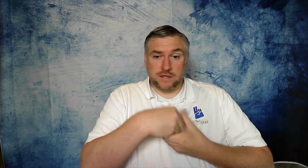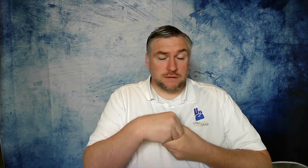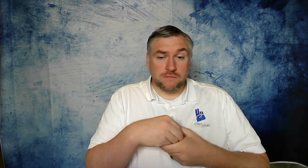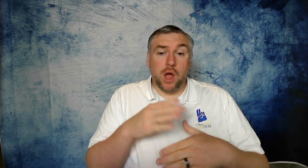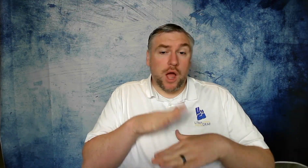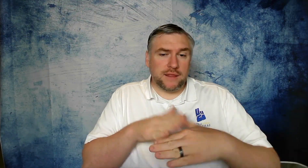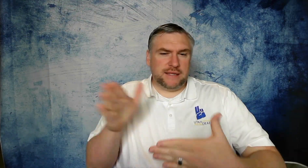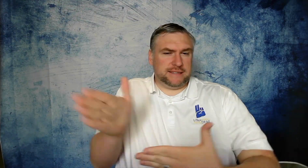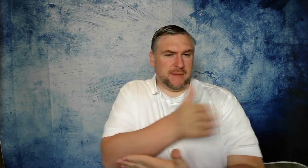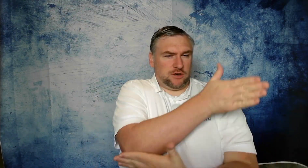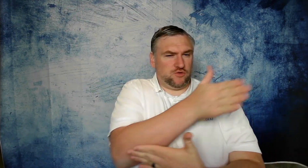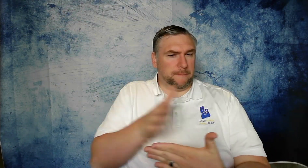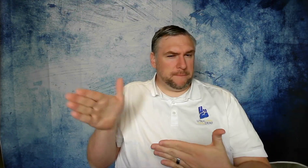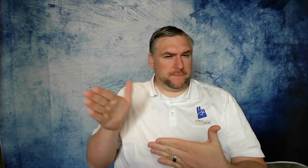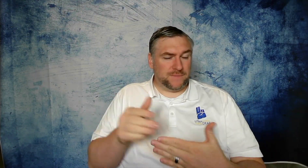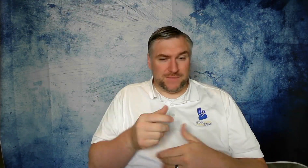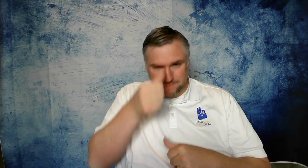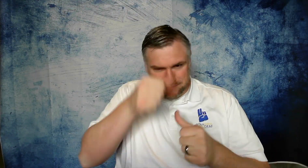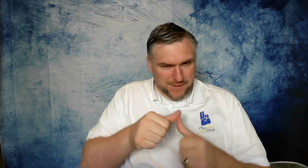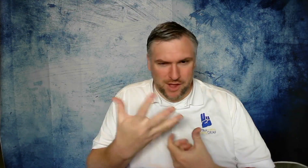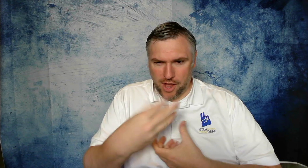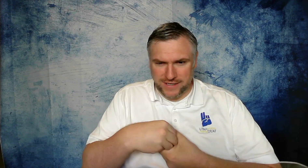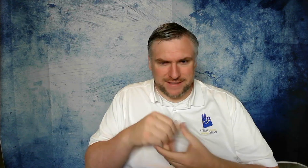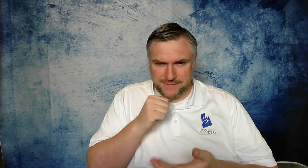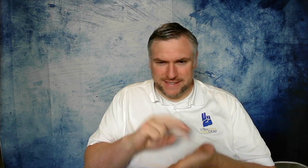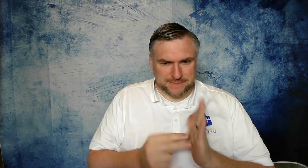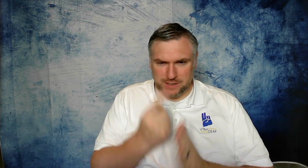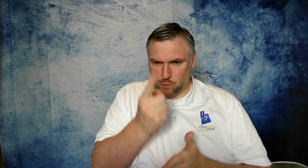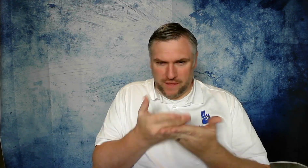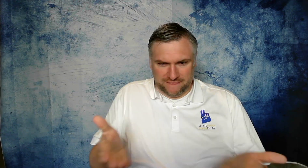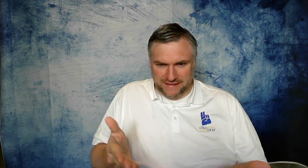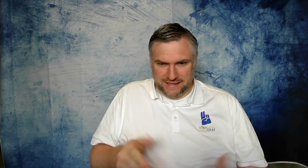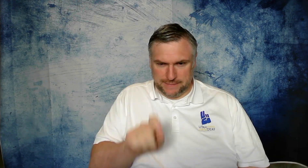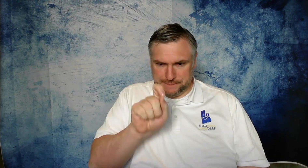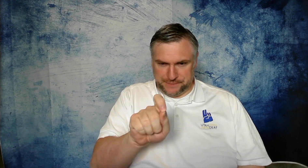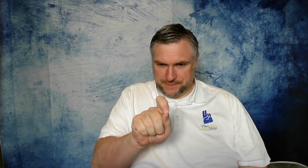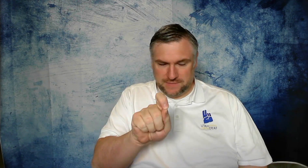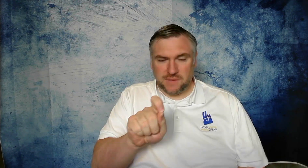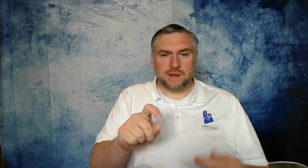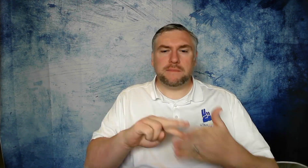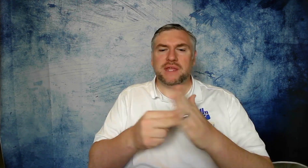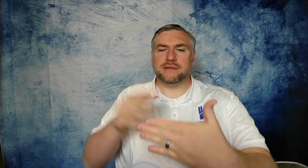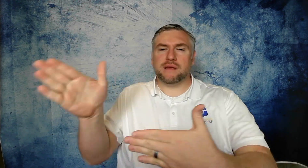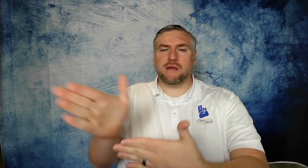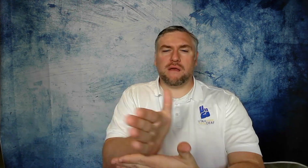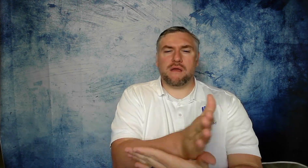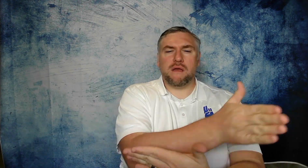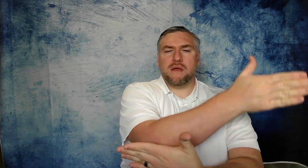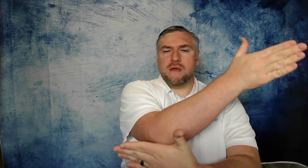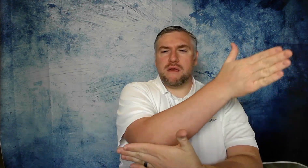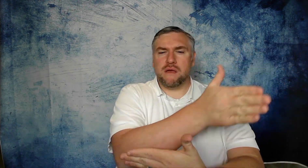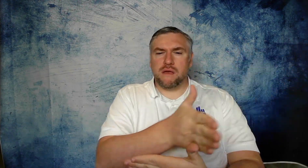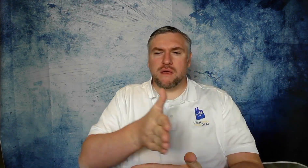So students who have autism on the spectrum. Remember, autism is not one single thing. It is a spectrum.